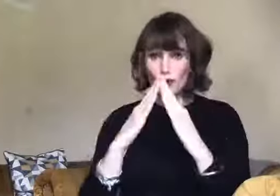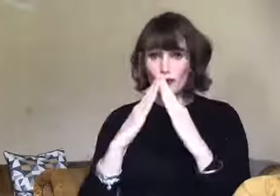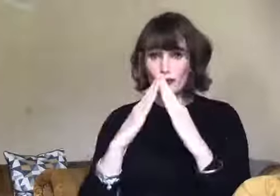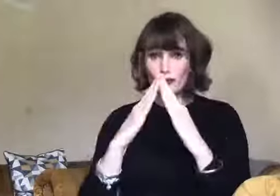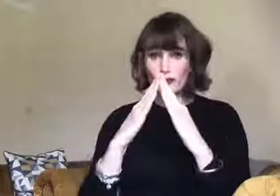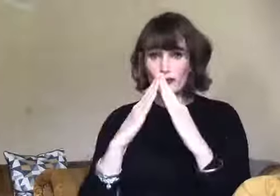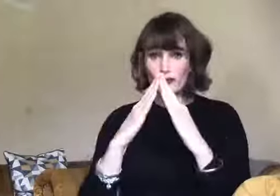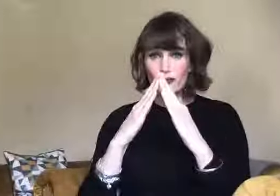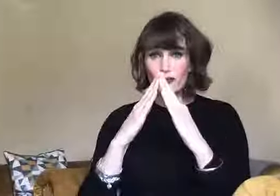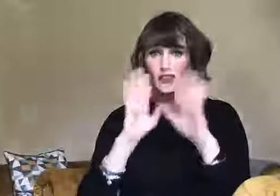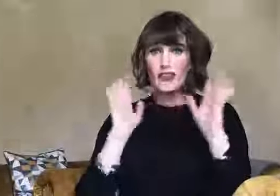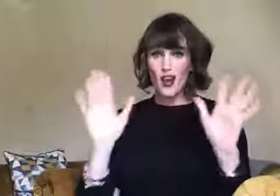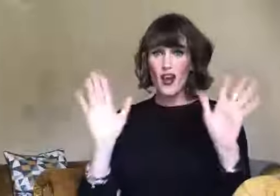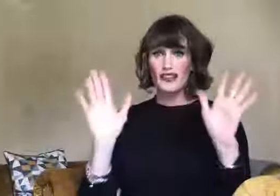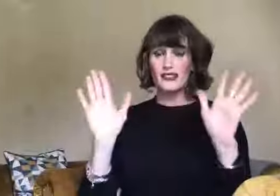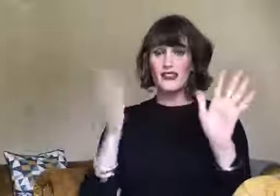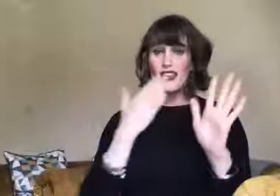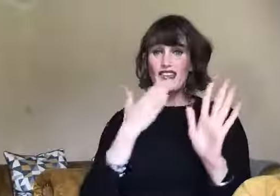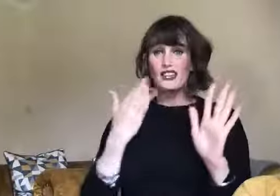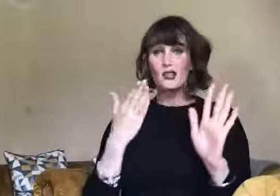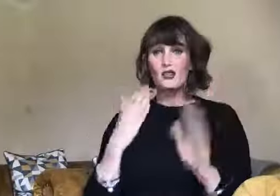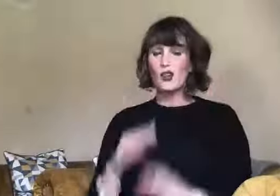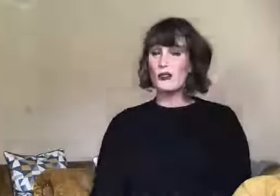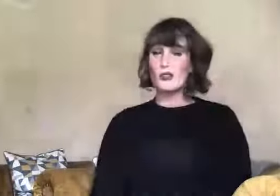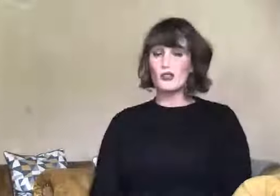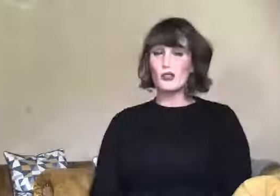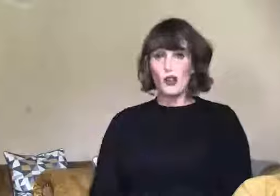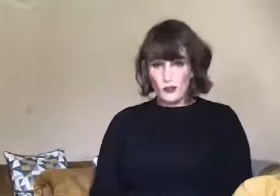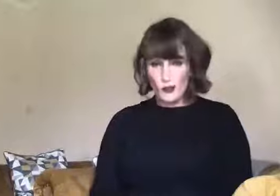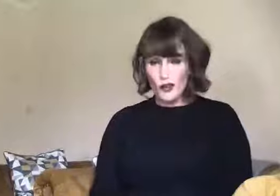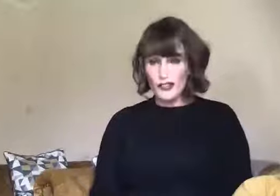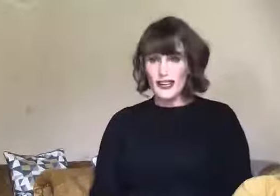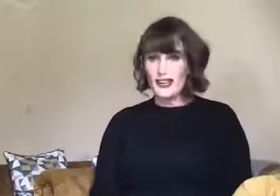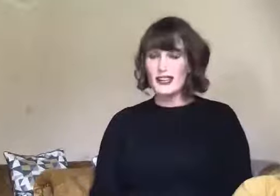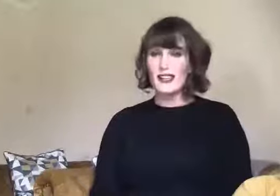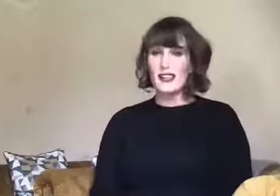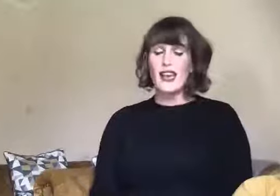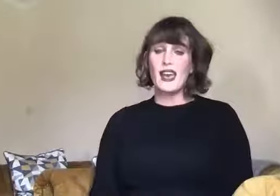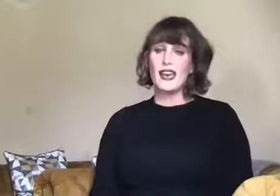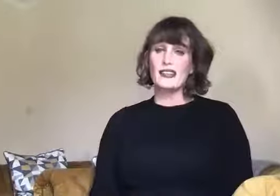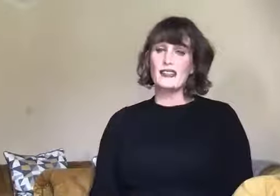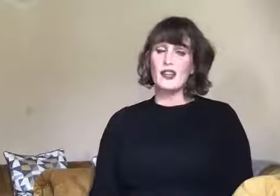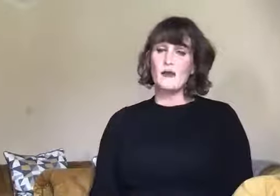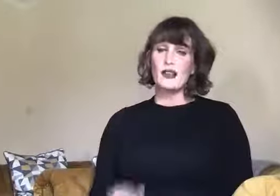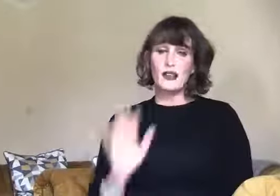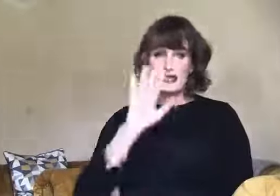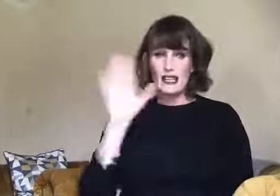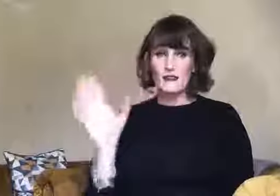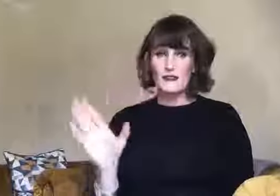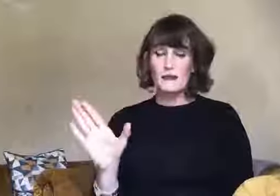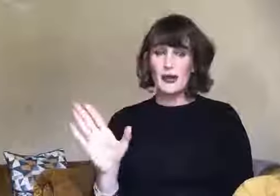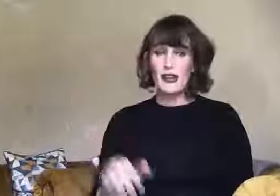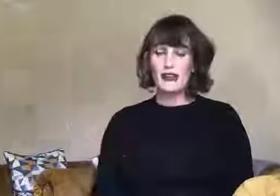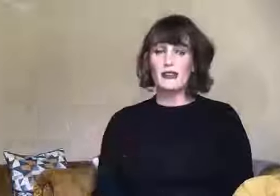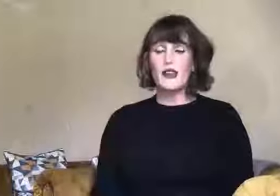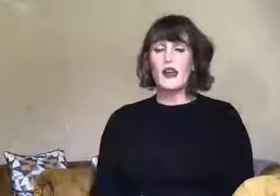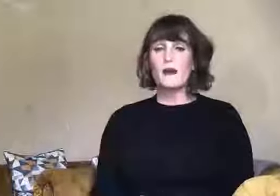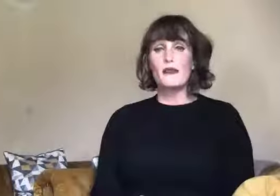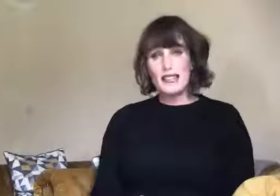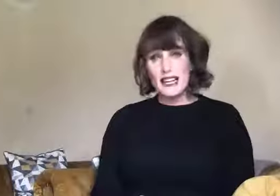home. Guys, thank you so much for watching, and I'd like to hear your feedback. If there's